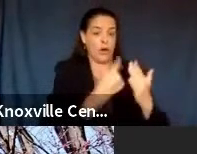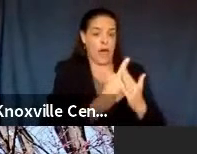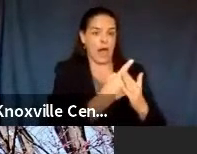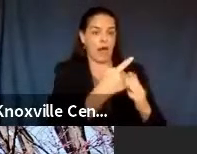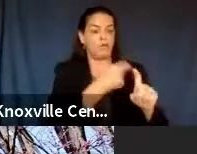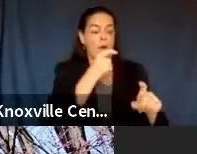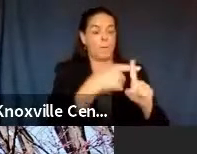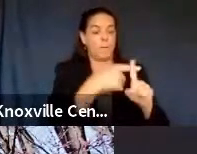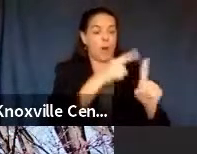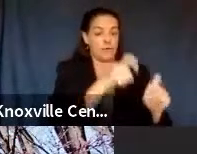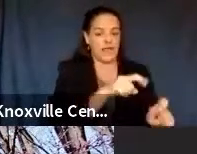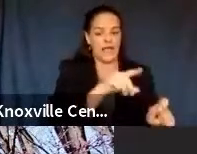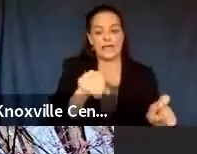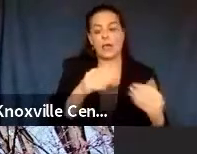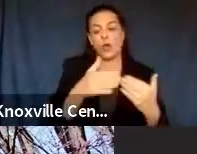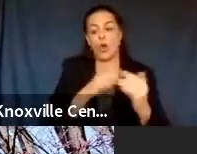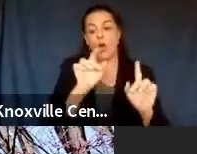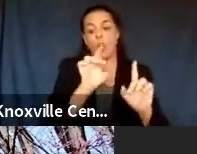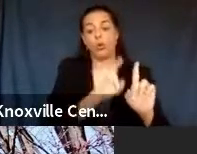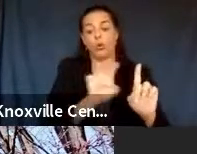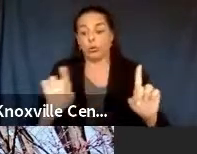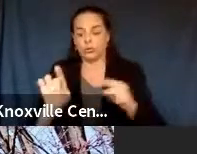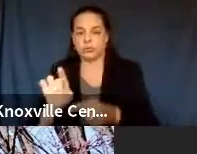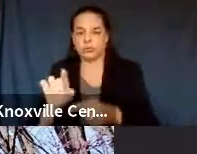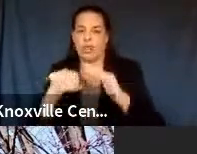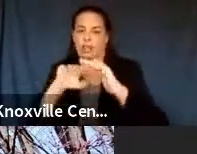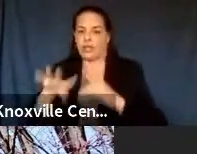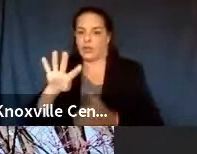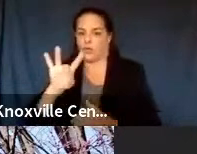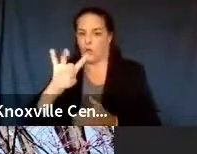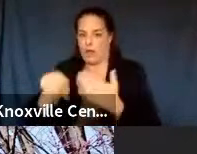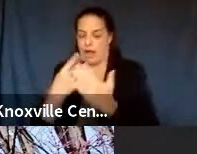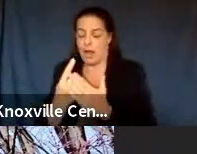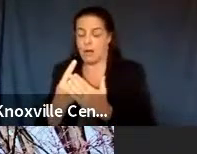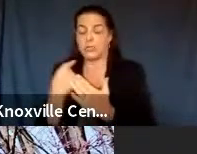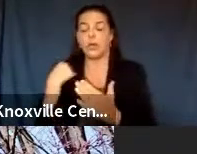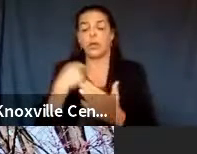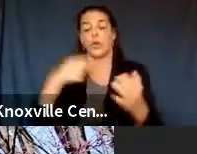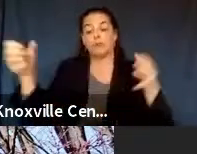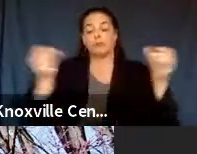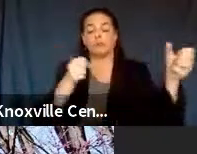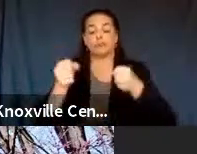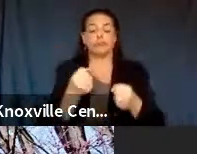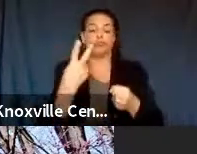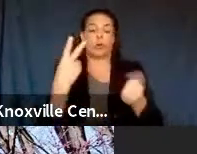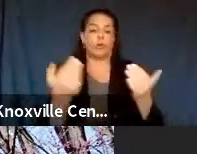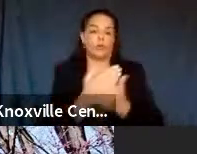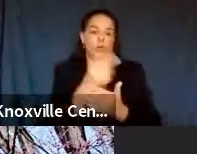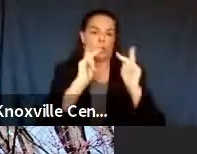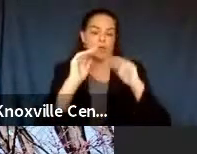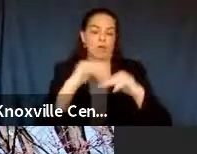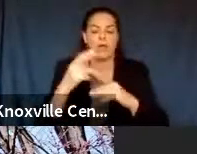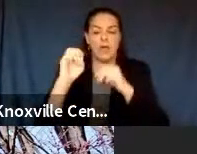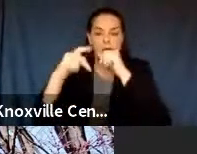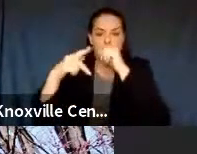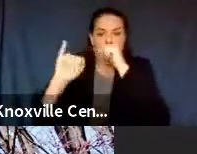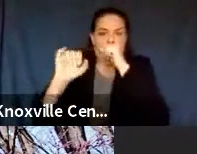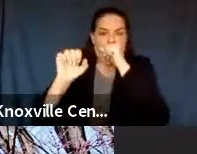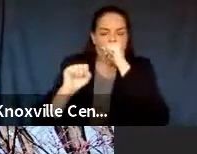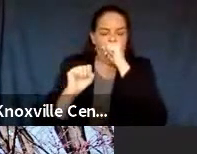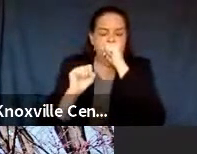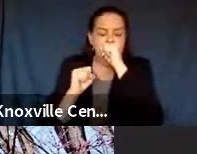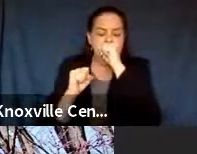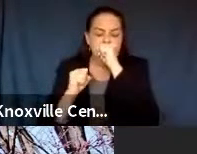We've added 12 new team members to our EPI support team from last week. With this team, we continue to initiate investigations in